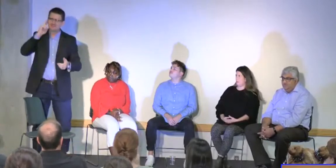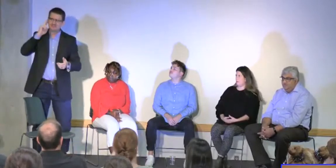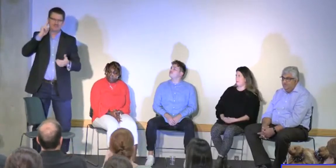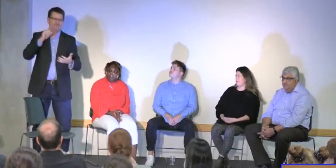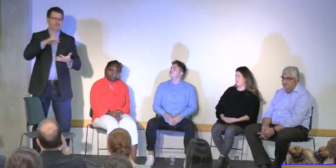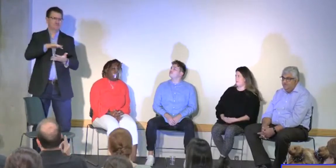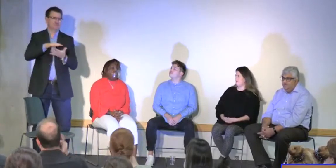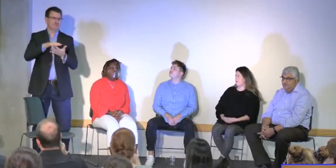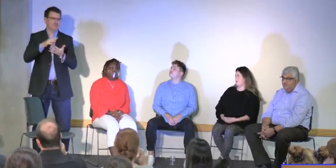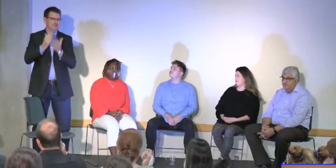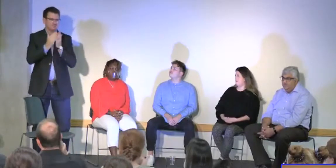college.